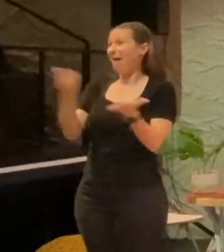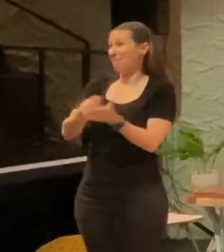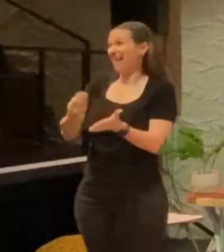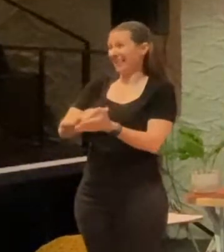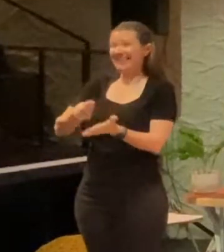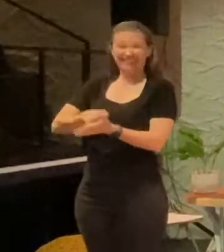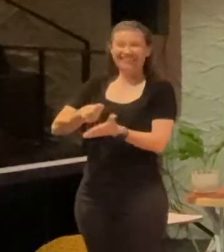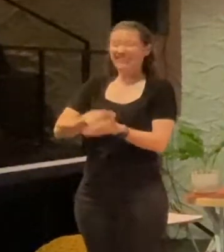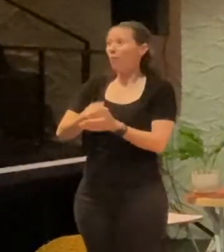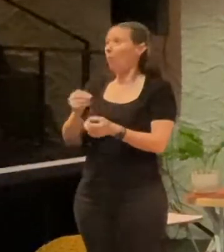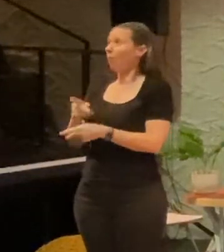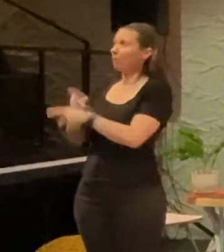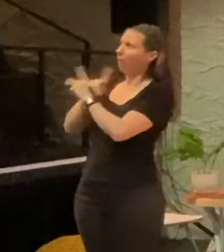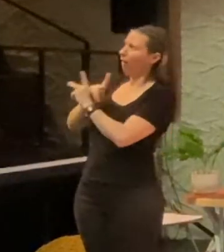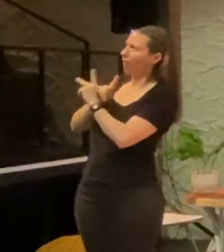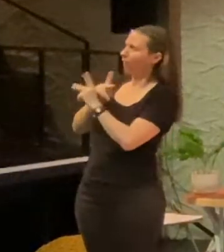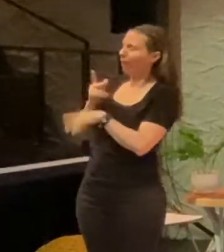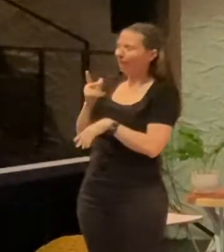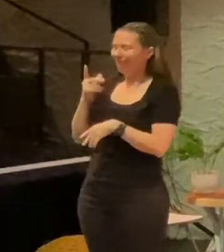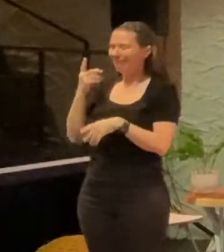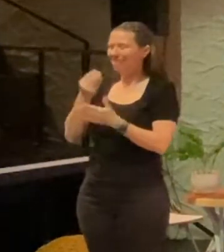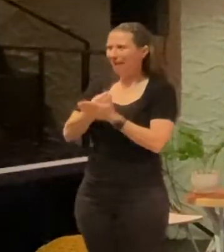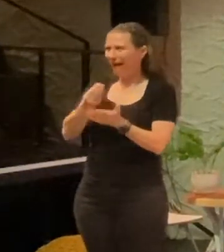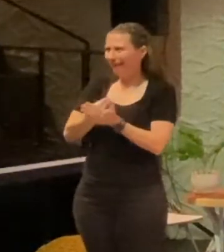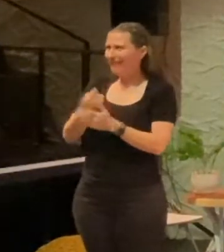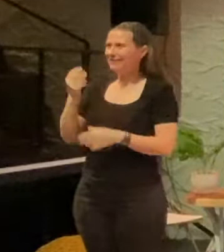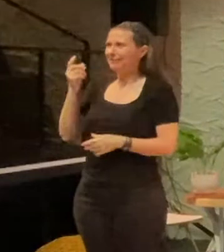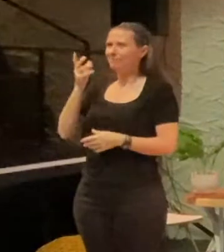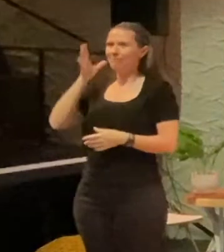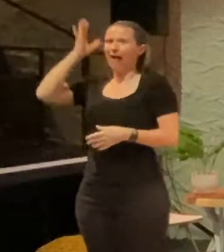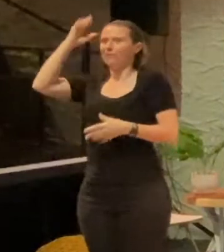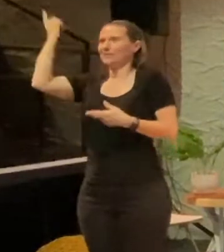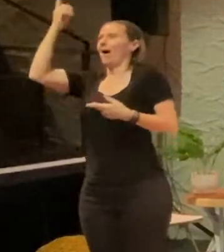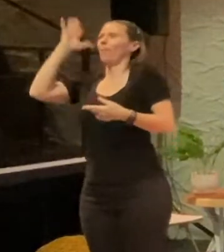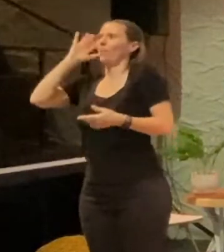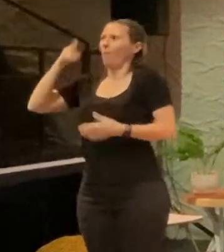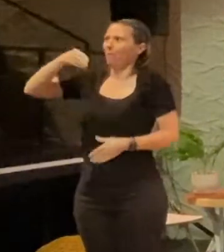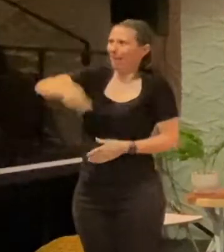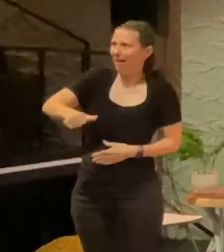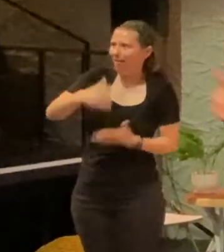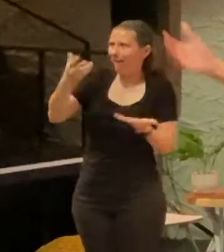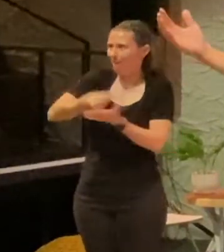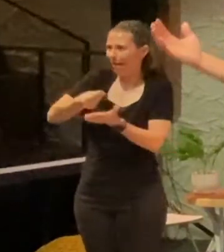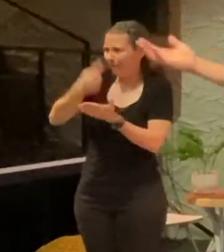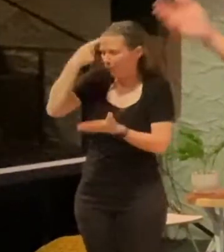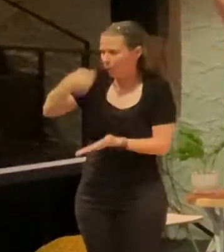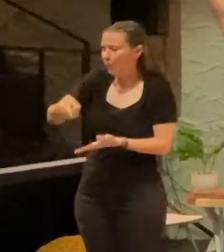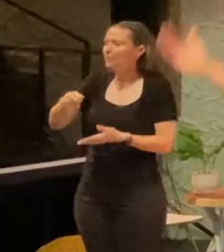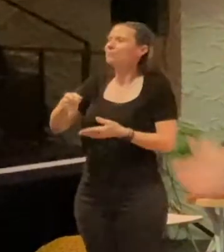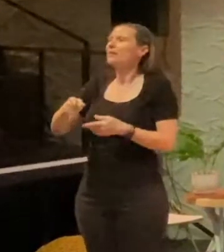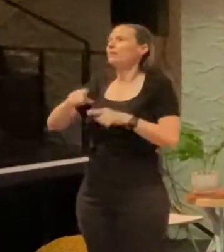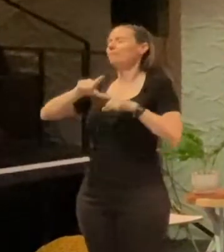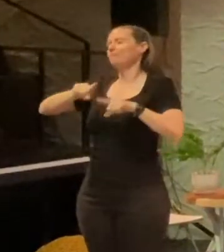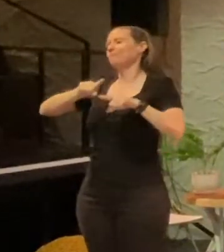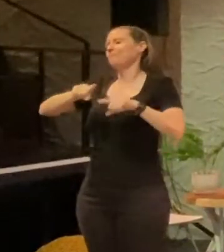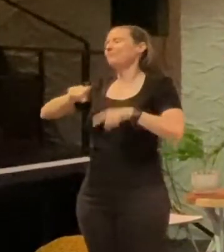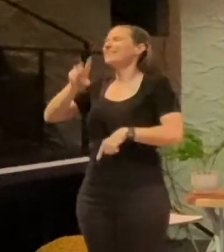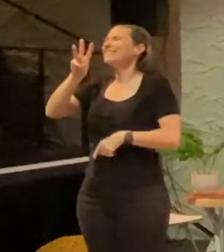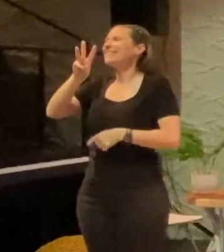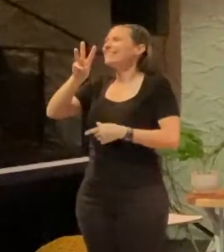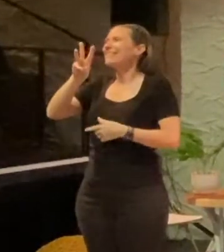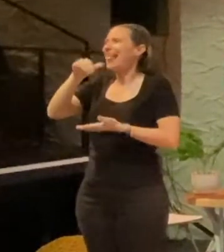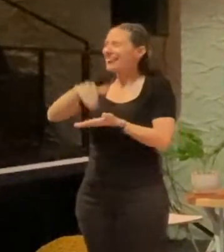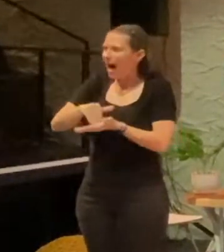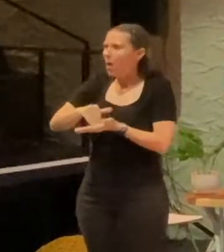money, or borrow large sums of money, or somebody will pay large sums of money on your behalf, and you'll complete 6,000 lecture hours